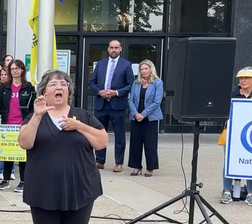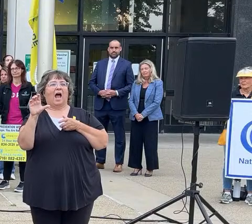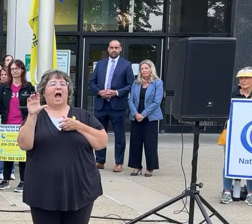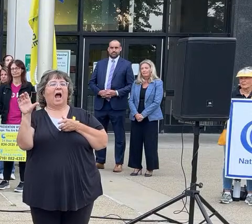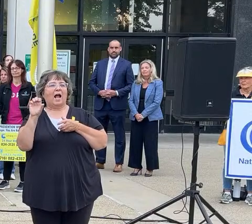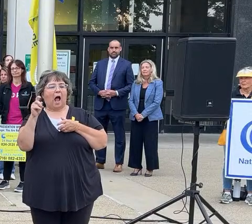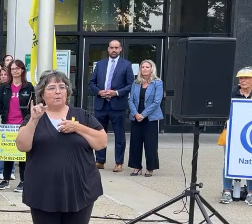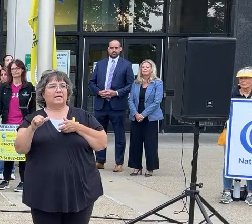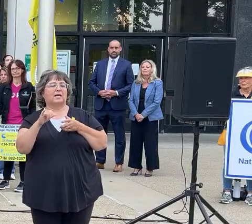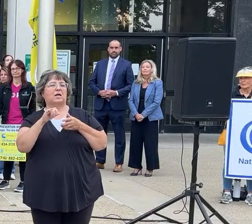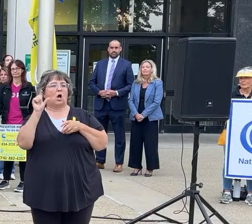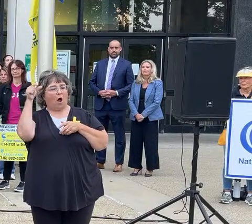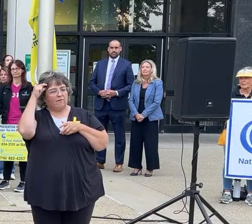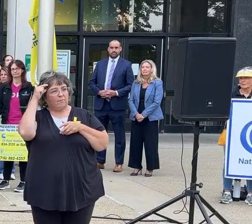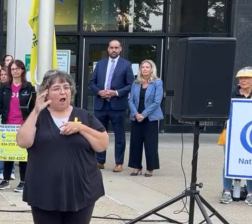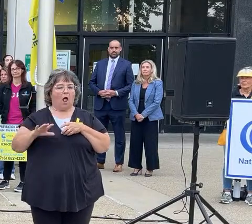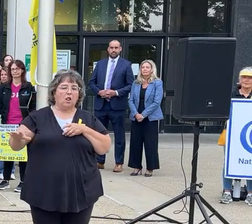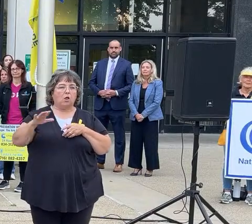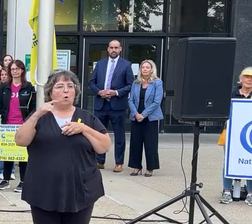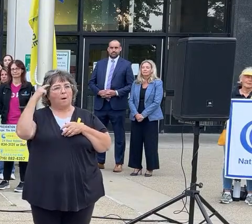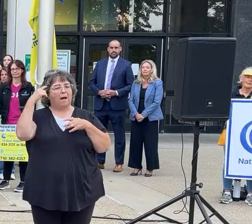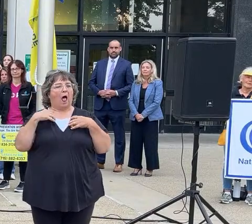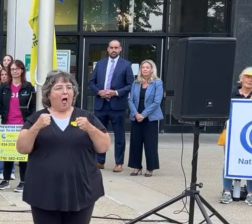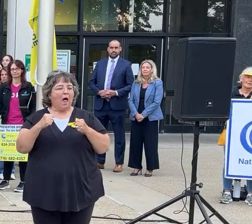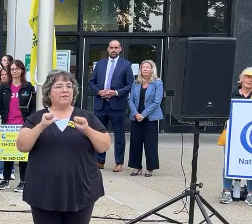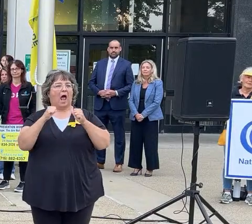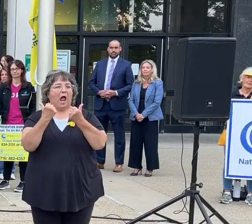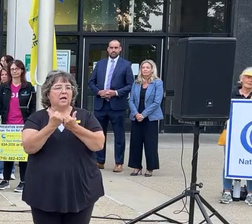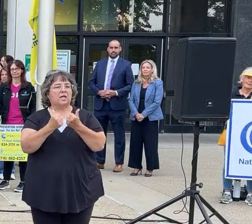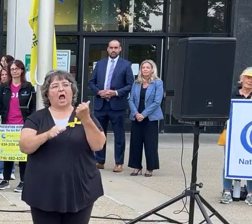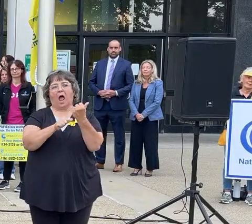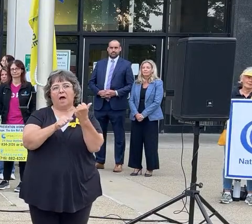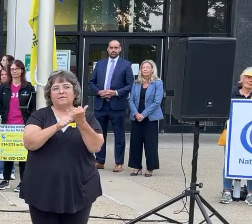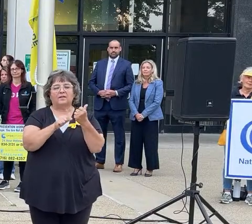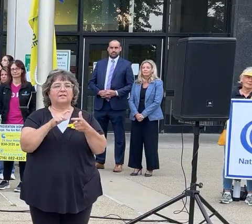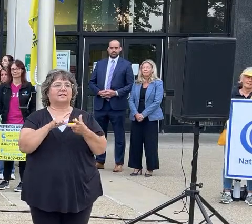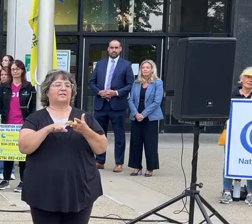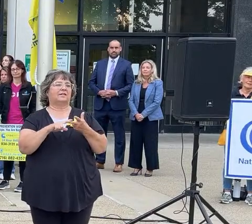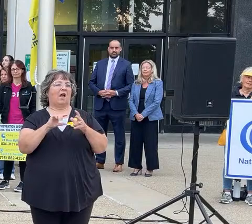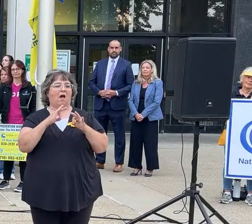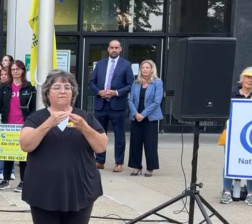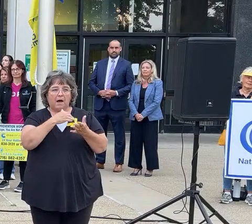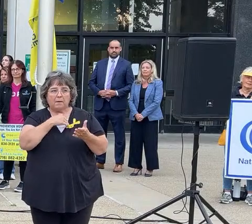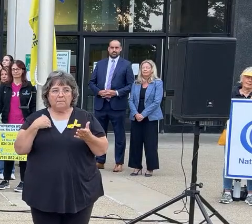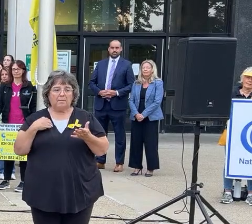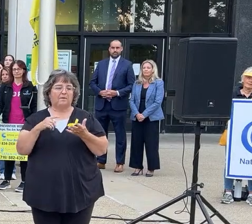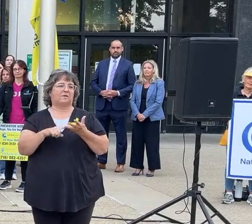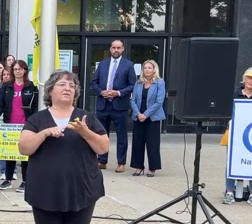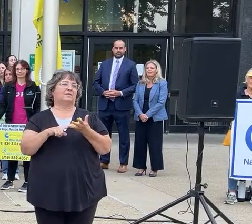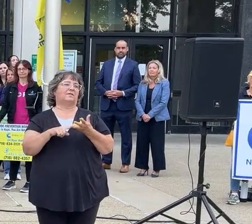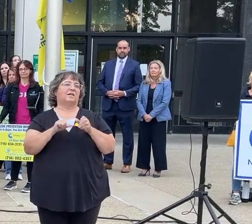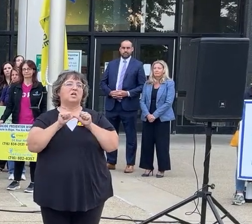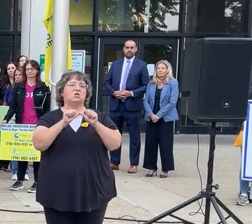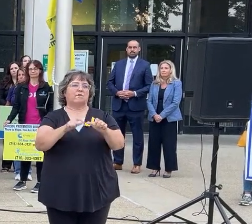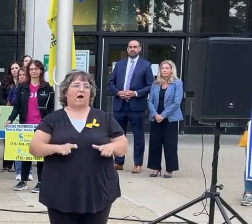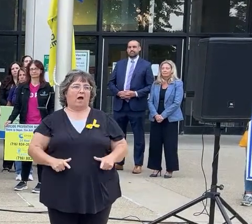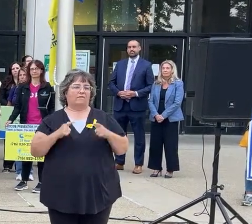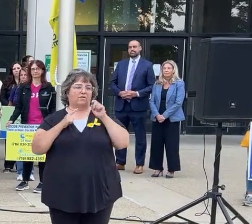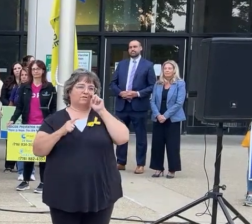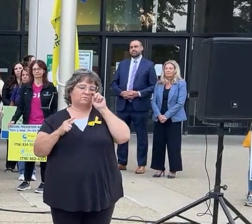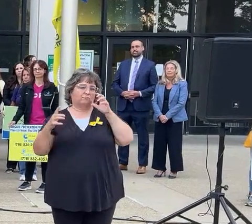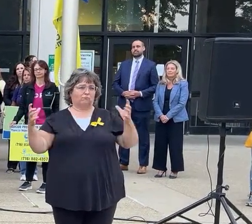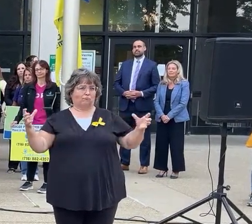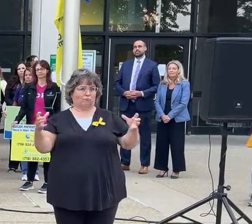government, local mental health agencies, advocates, family members, and survivors